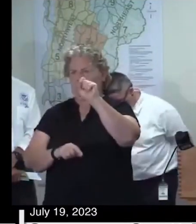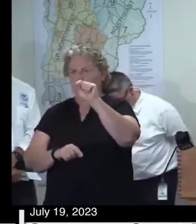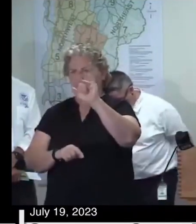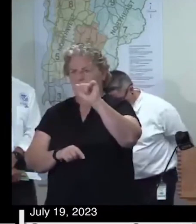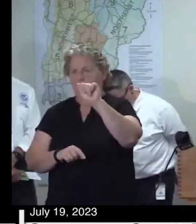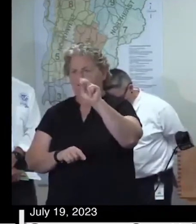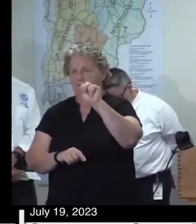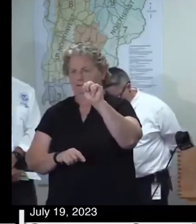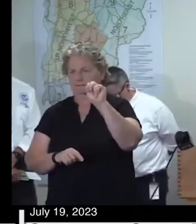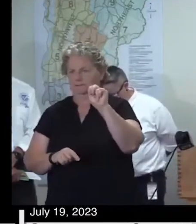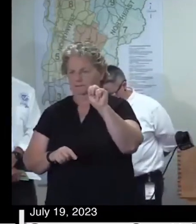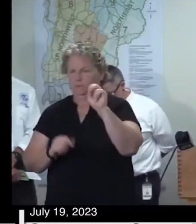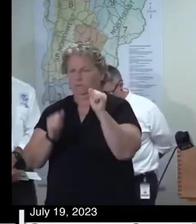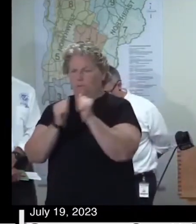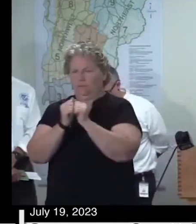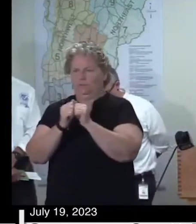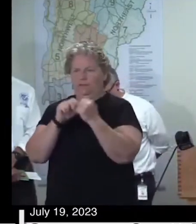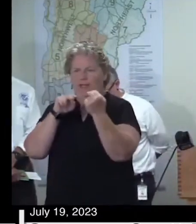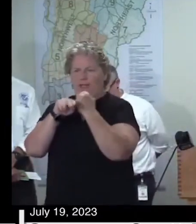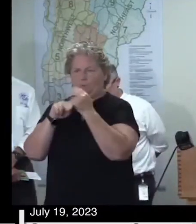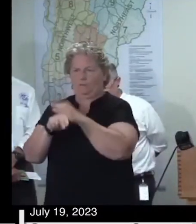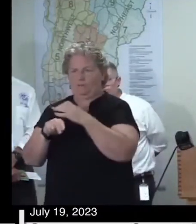believe, and we went up